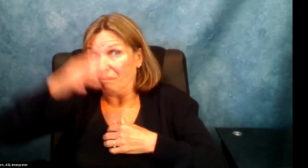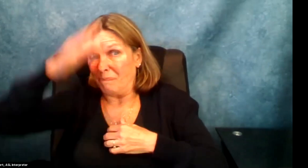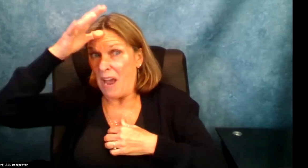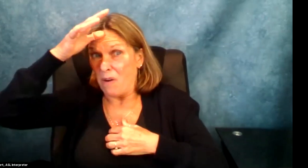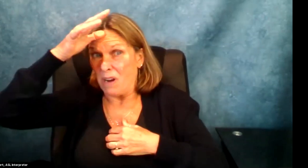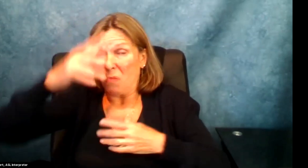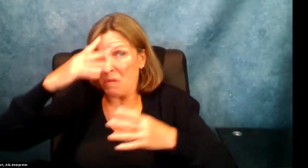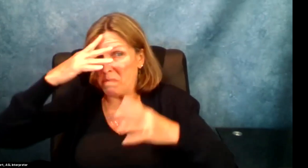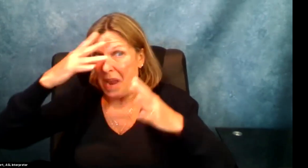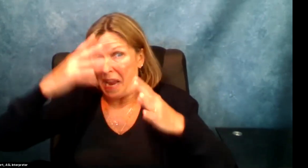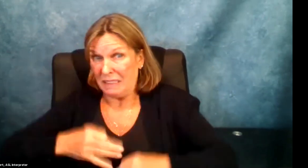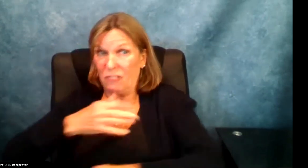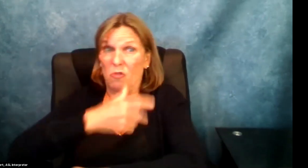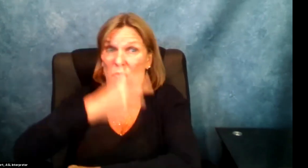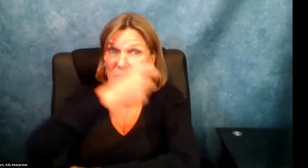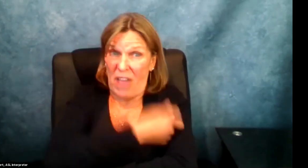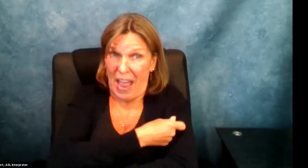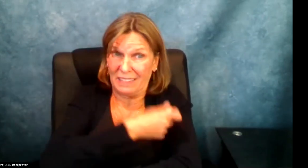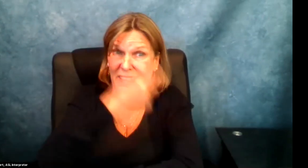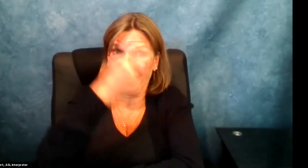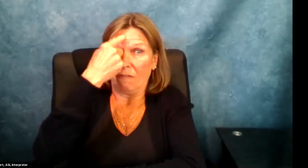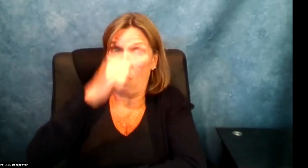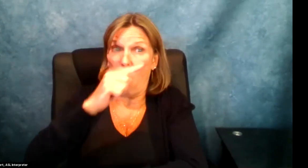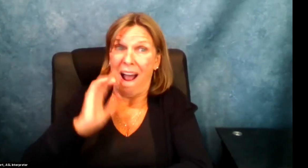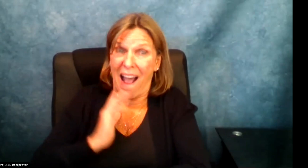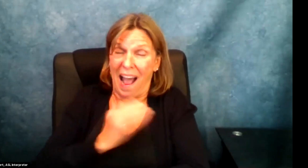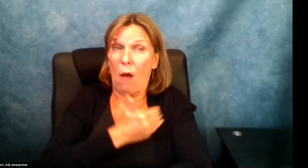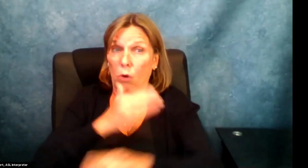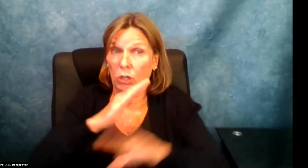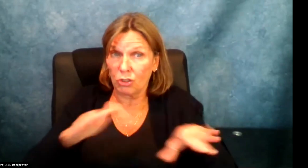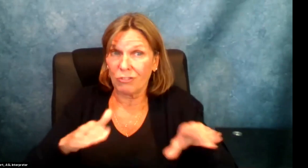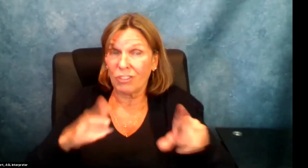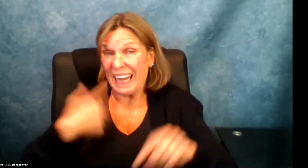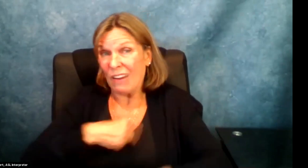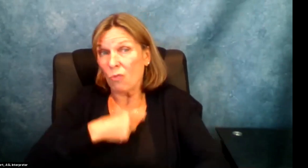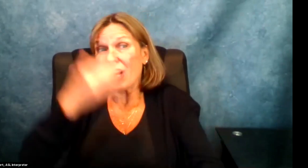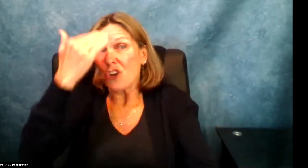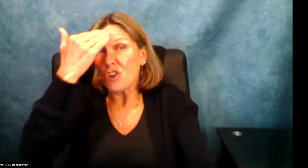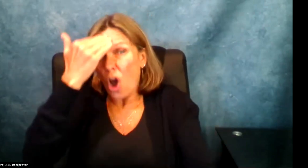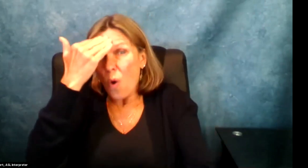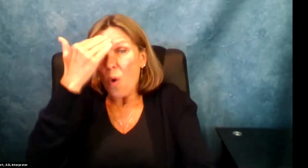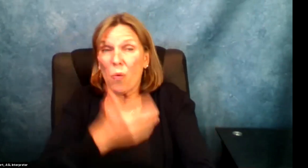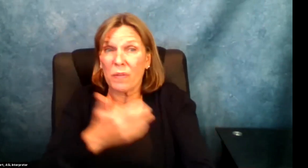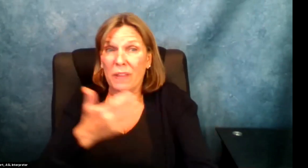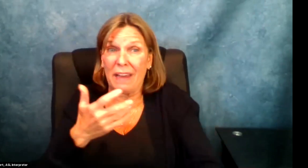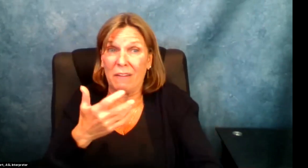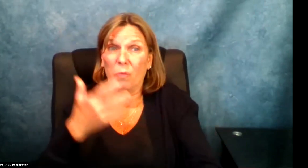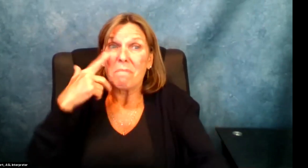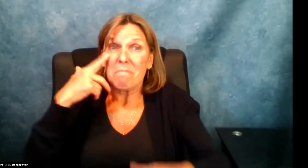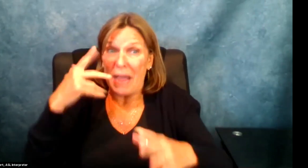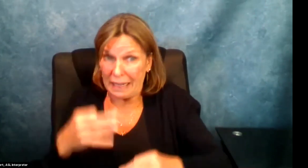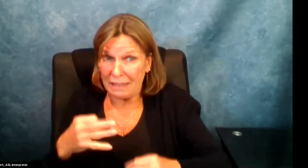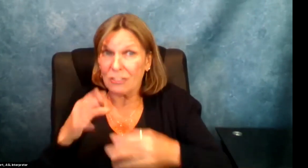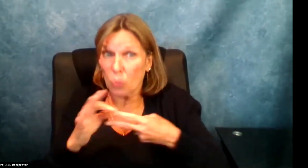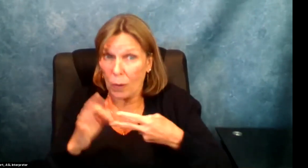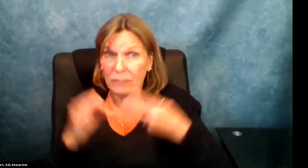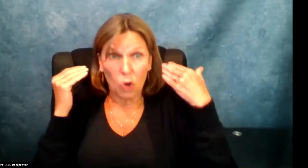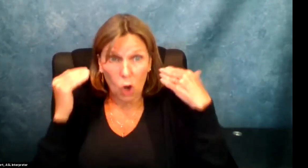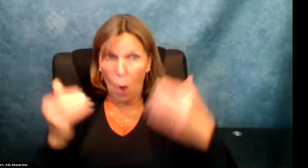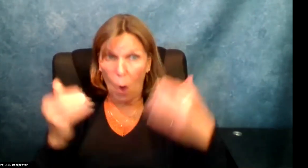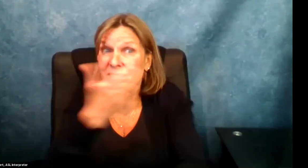do something, and making that choice could be risky. And you never want to do anything to your child that would hurt